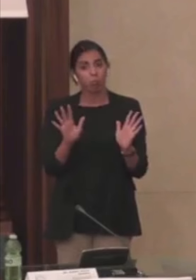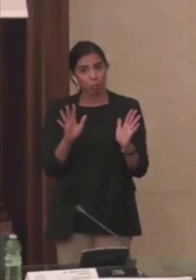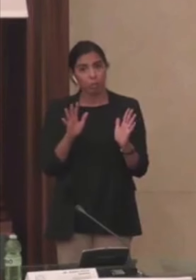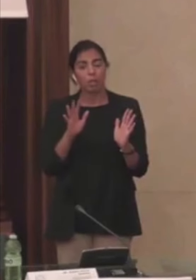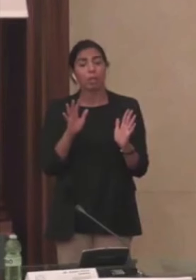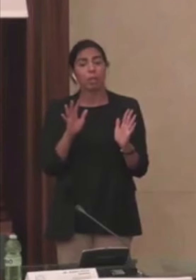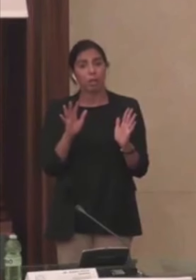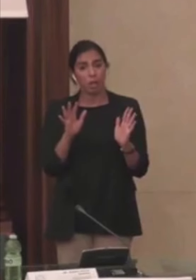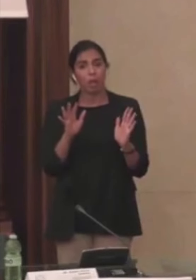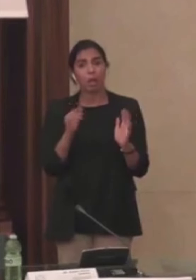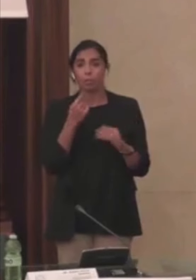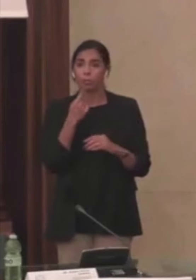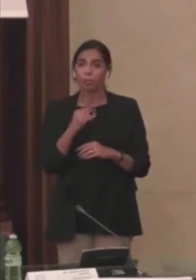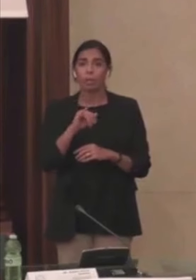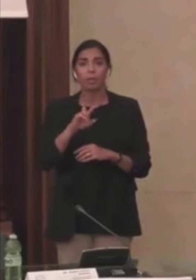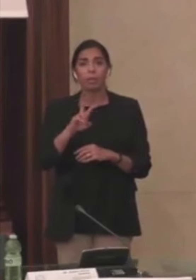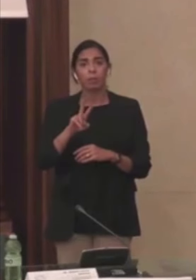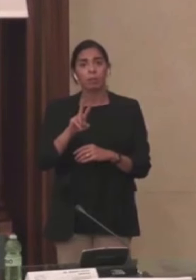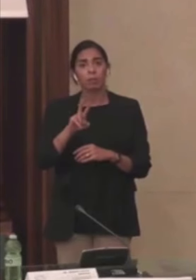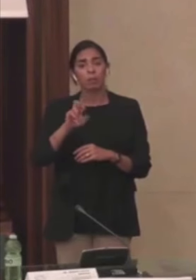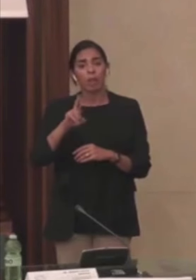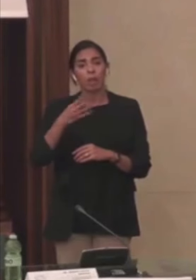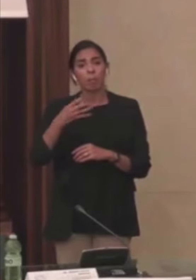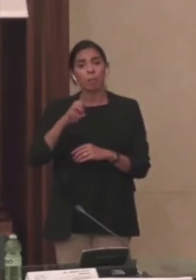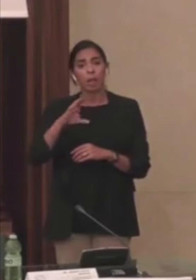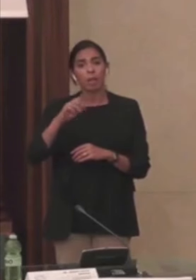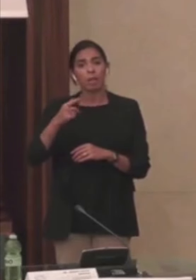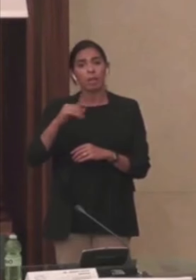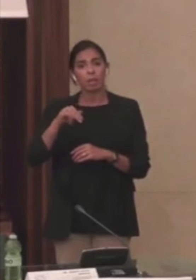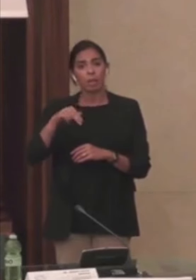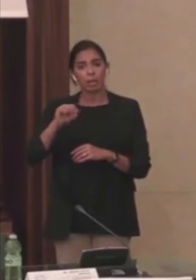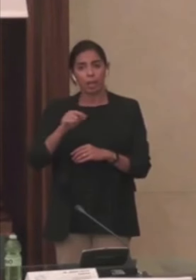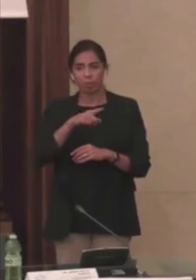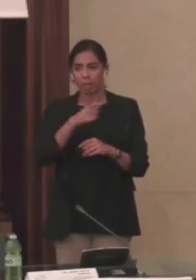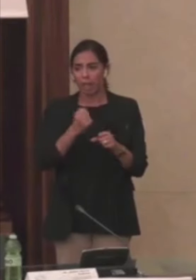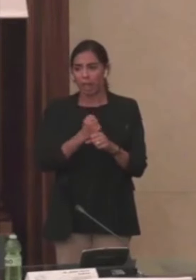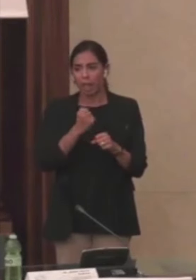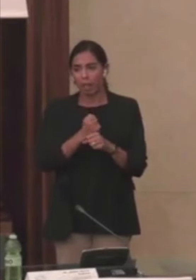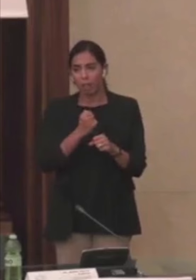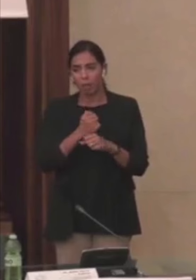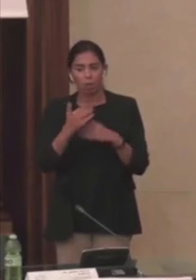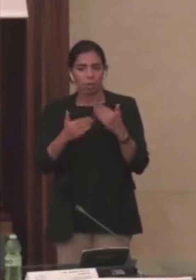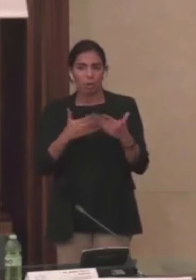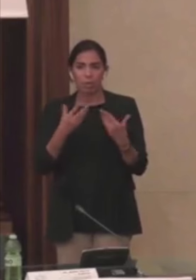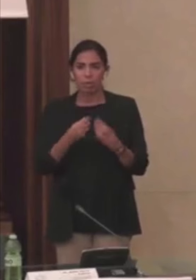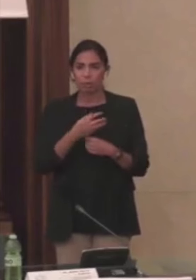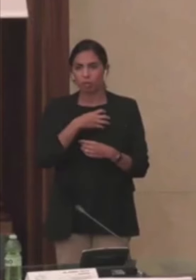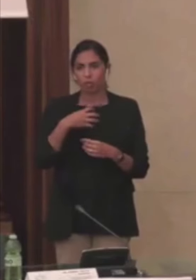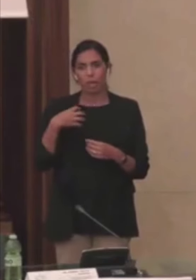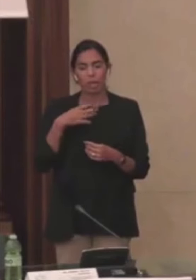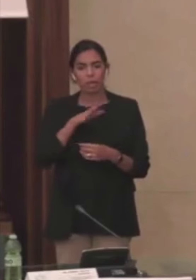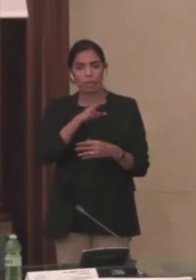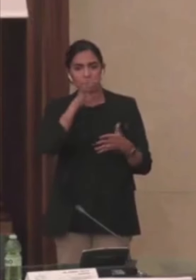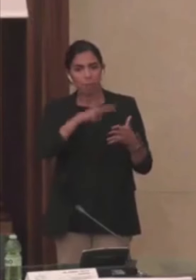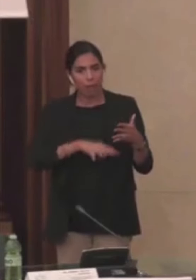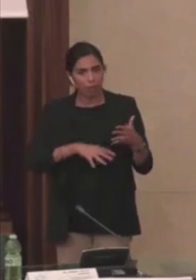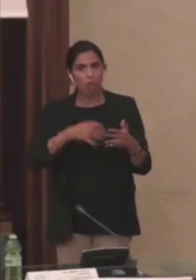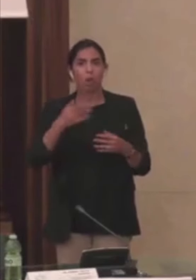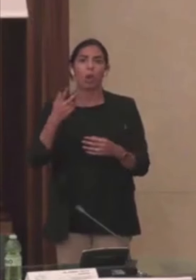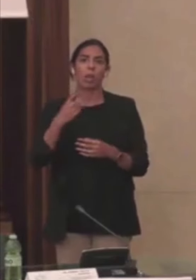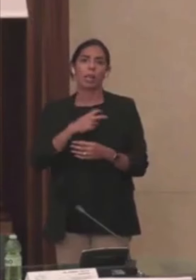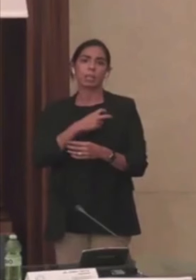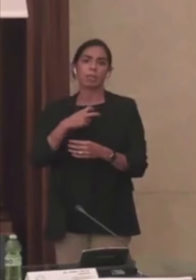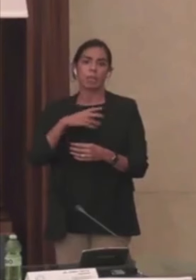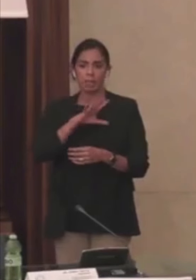together with scientists from Spain, Swiss, and Africa, he published a paper saying